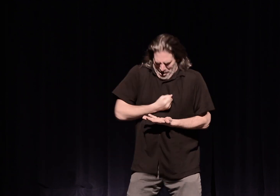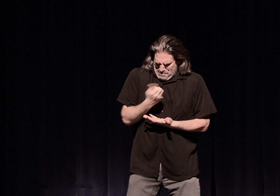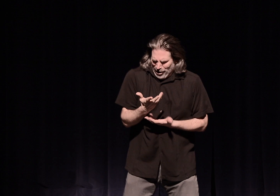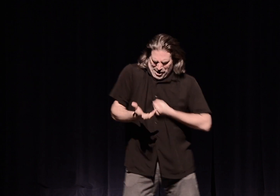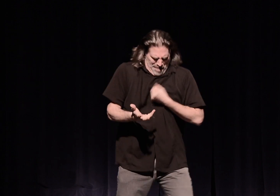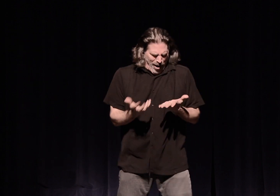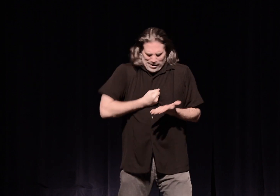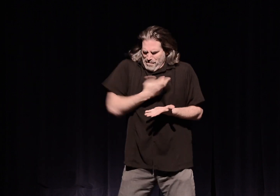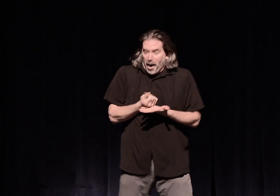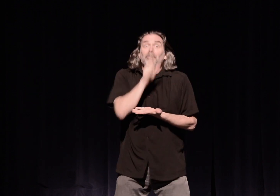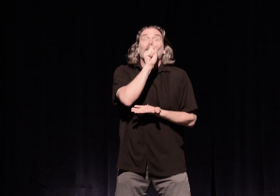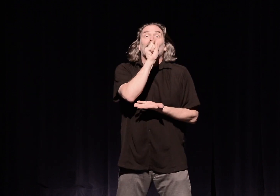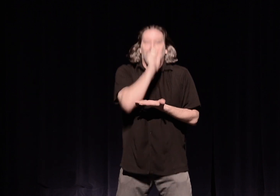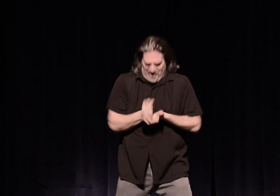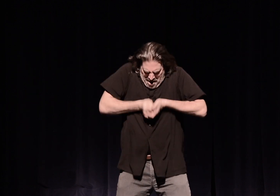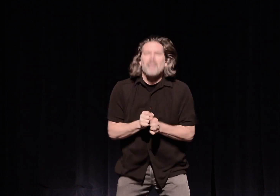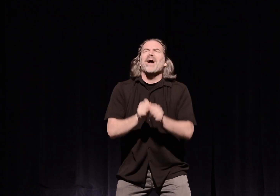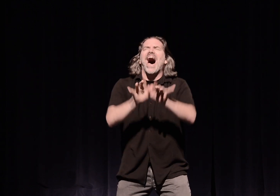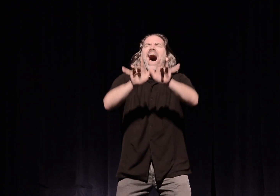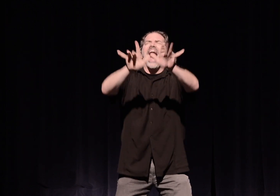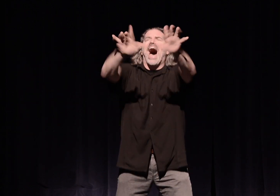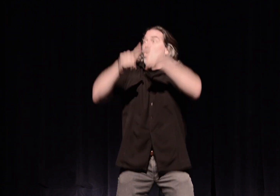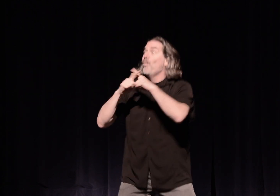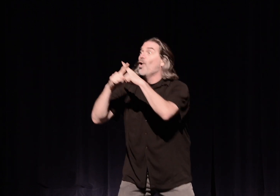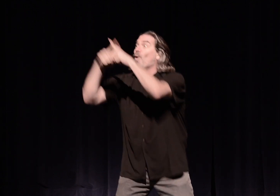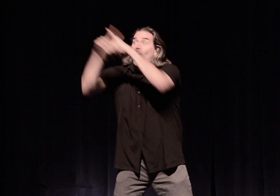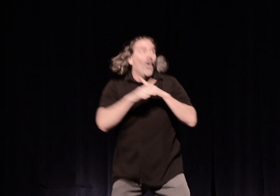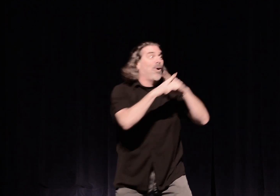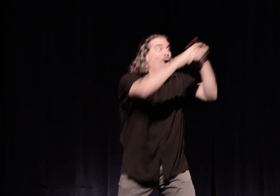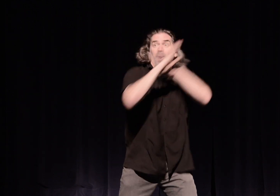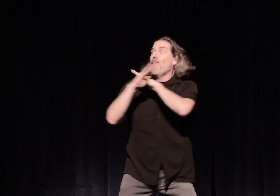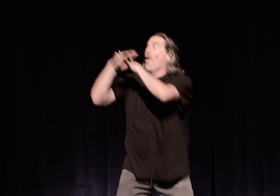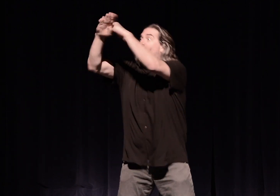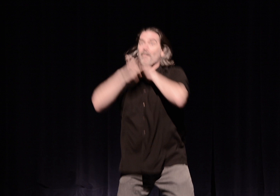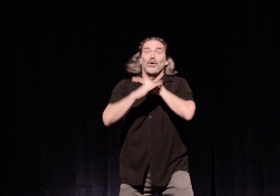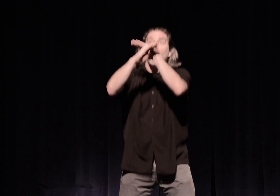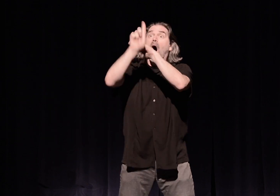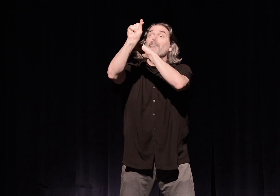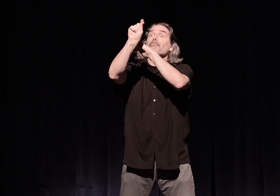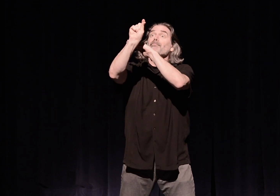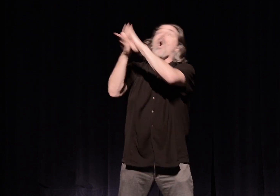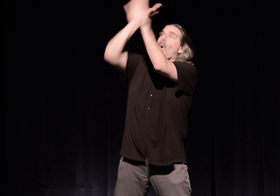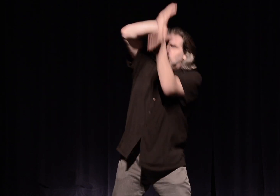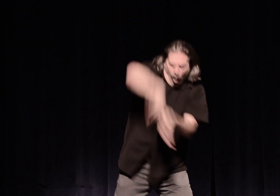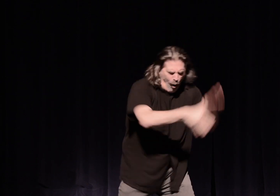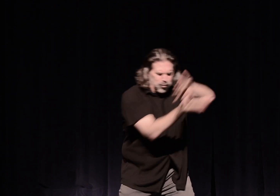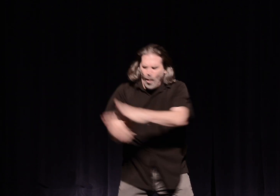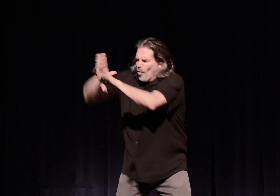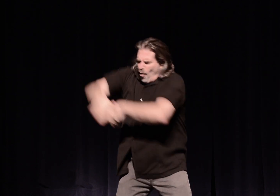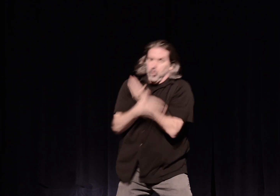Poetry. Poetry. It's a flock of birds. Feeding. Flying.